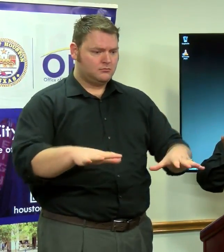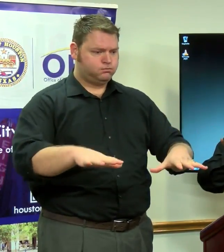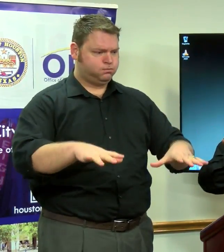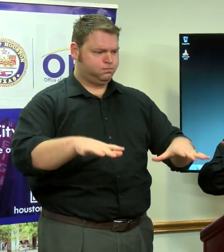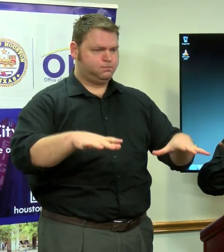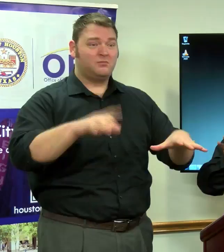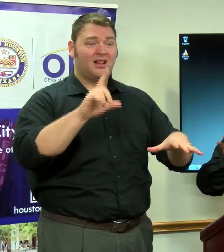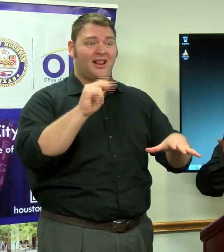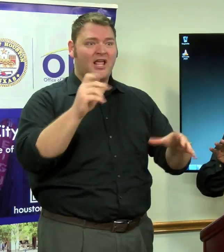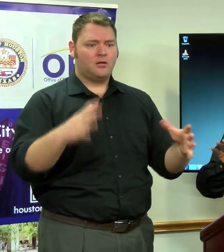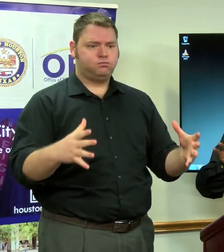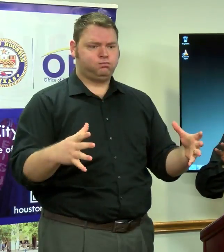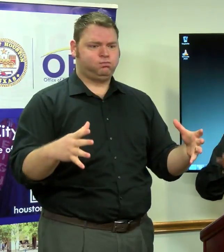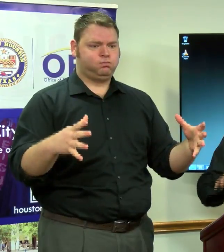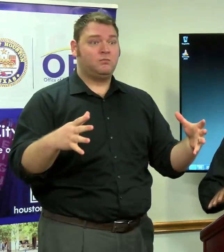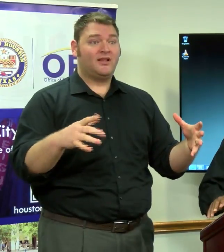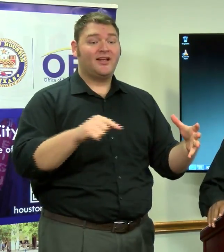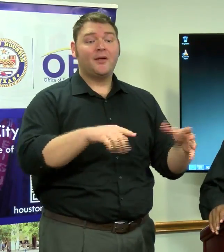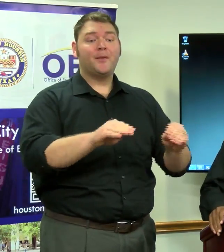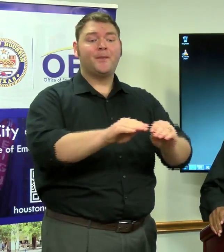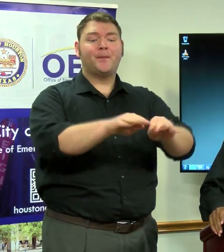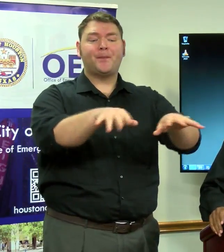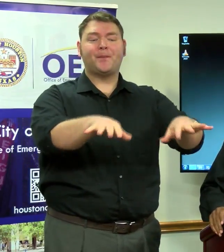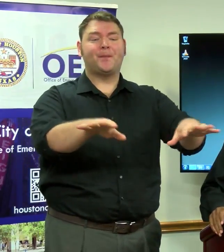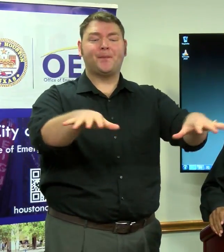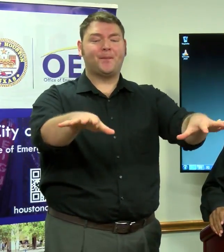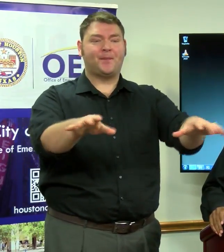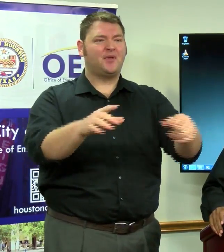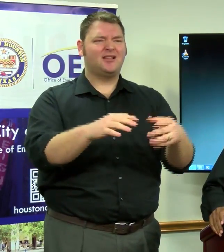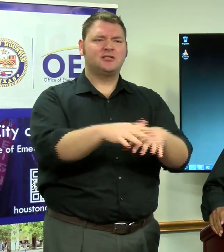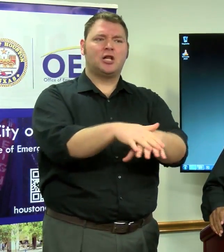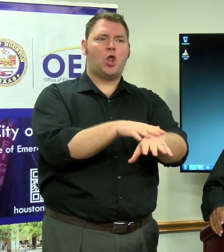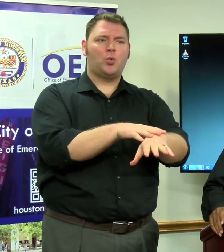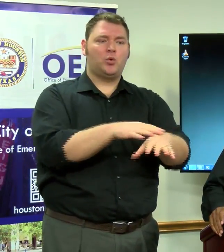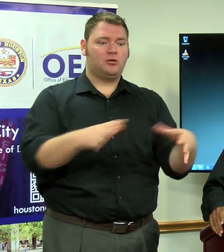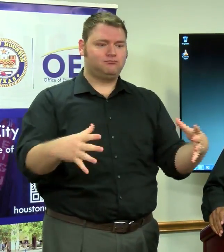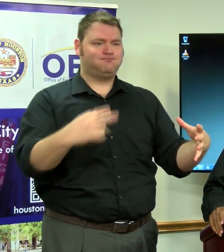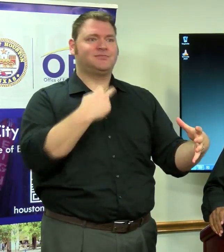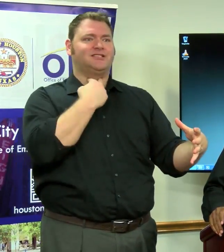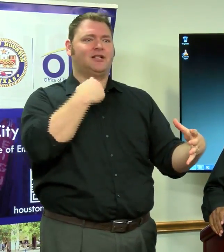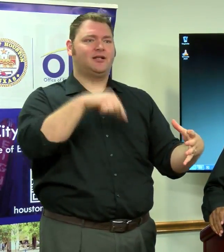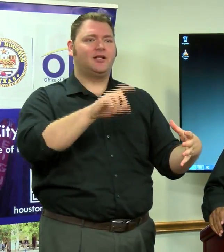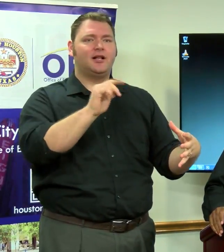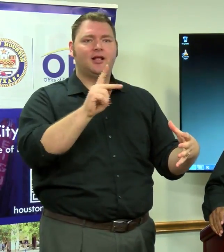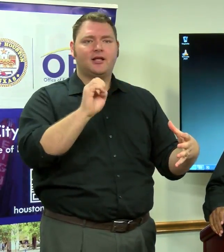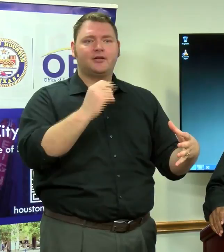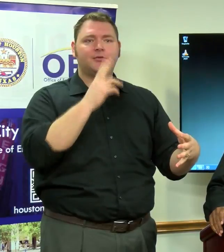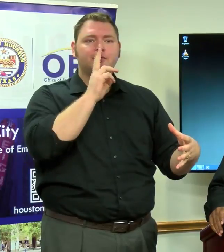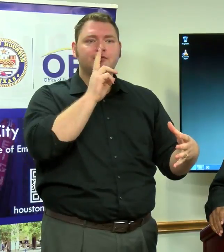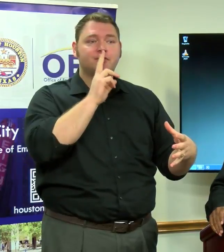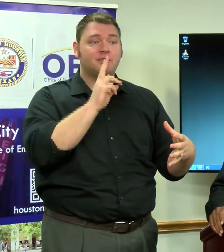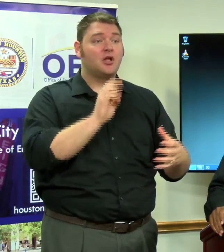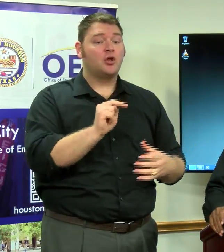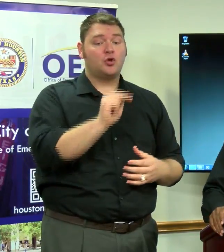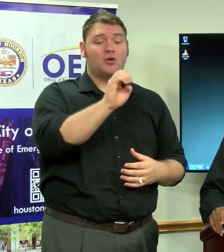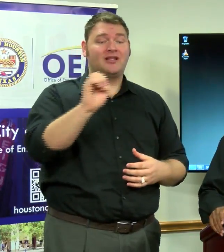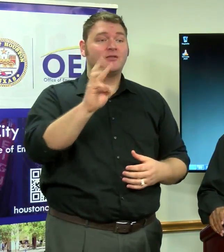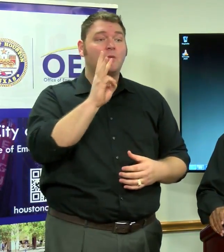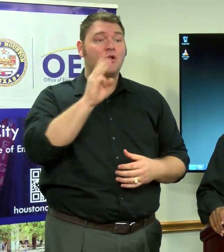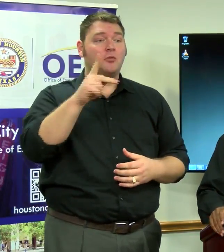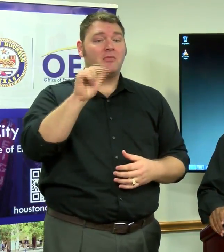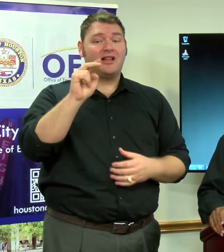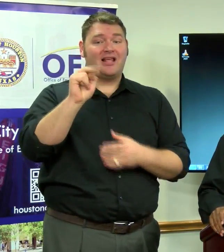of Lake Houston into the Gulf. And as of 6 p.m. on yesterday, the Northeast Water Plant was